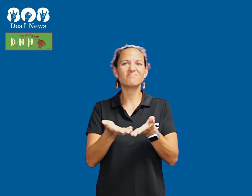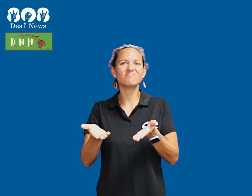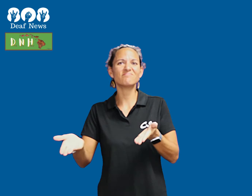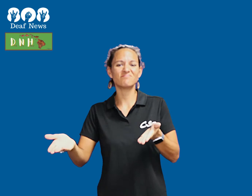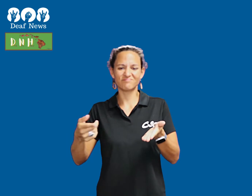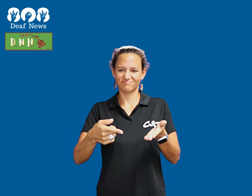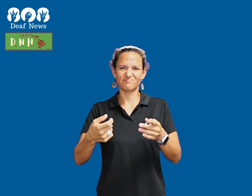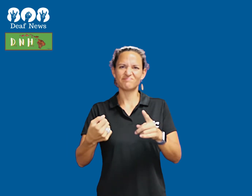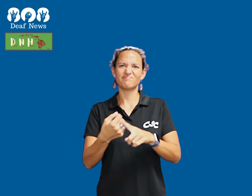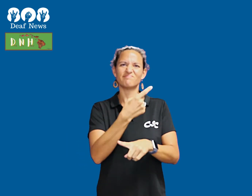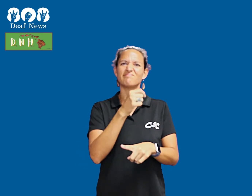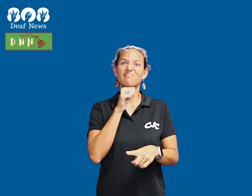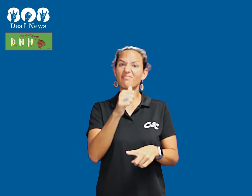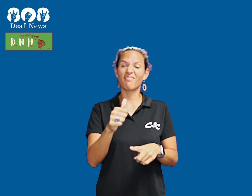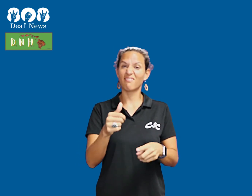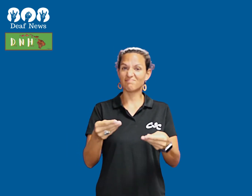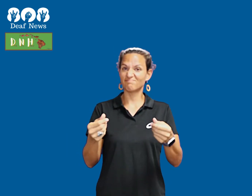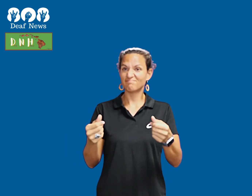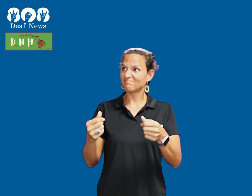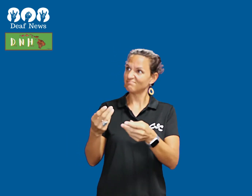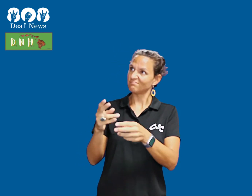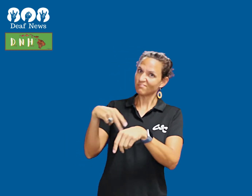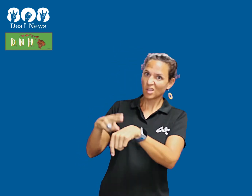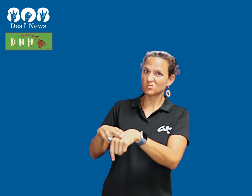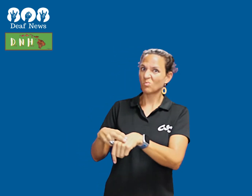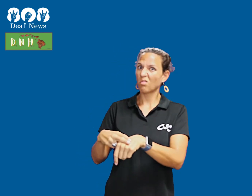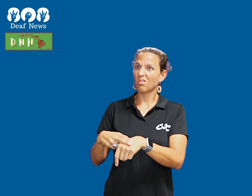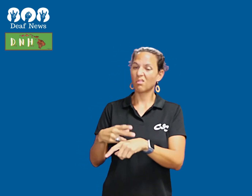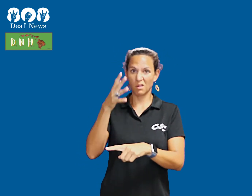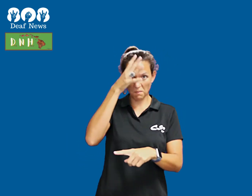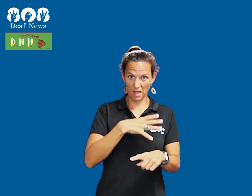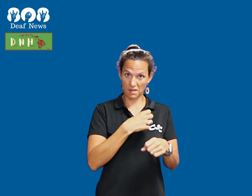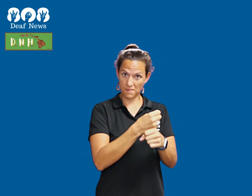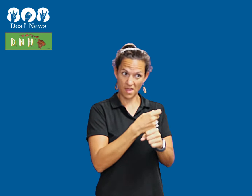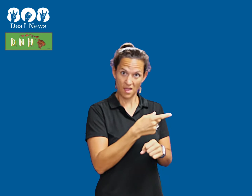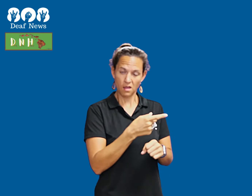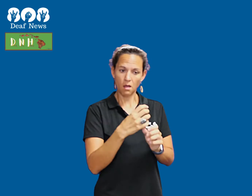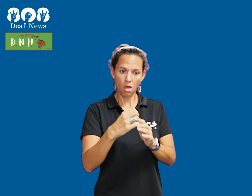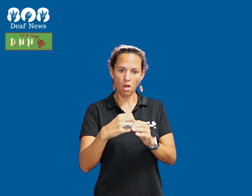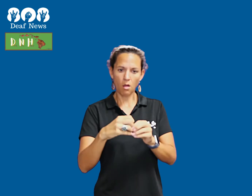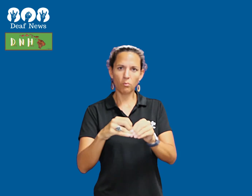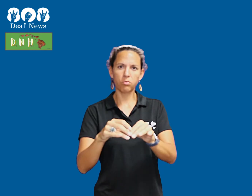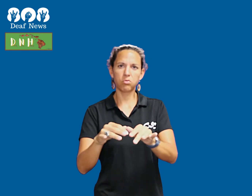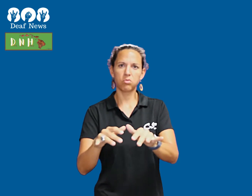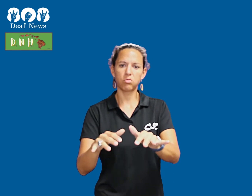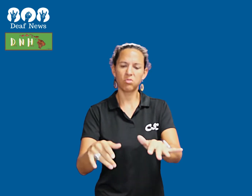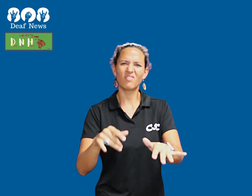placed to protect their homes. These items are man-made and will seep into